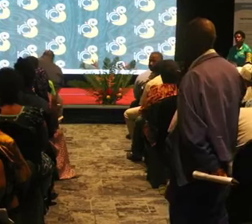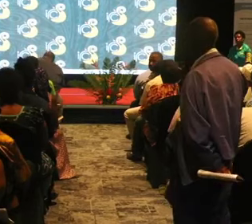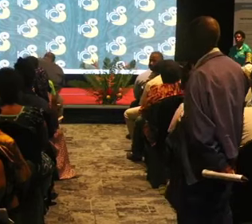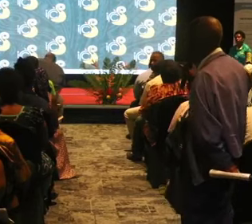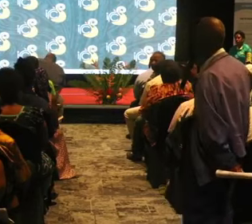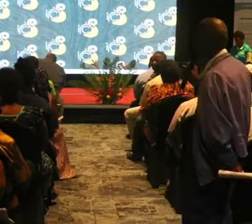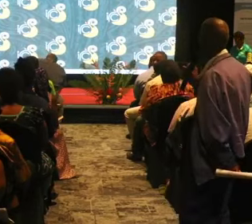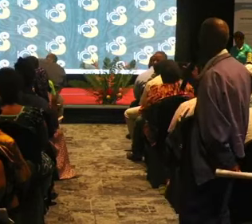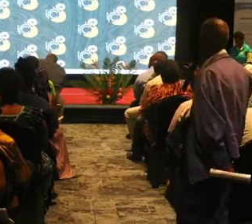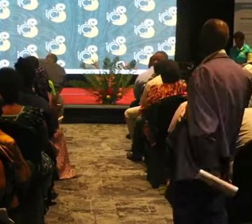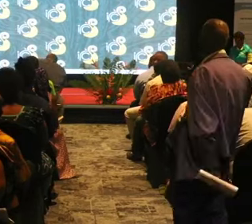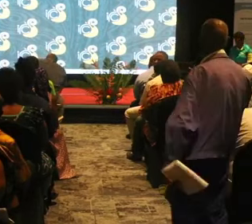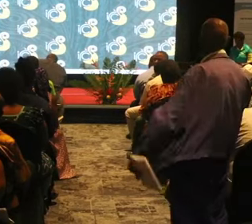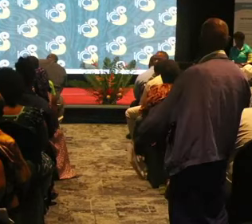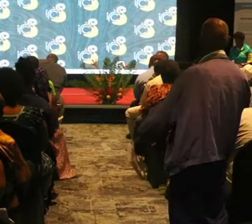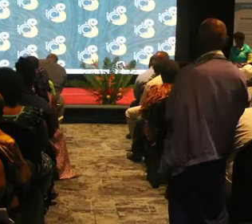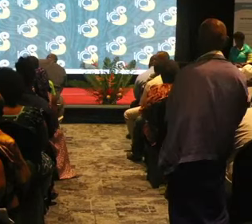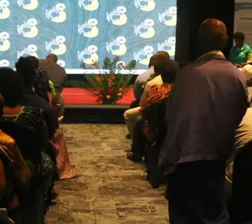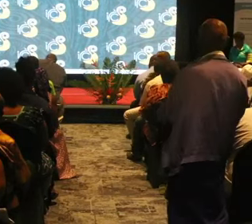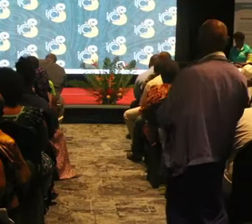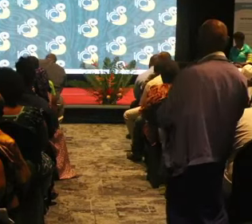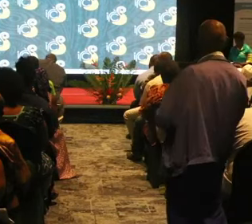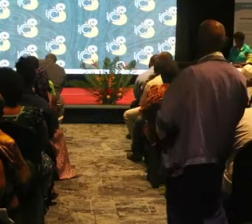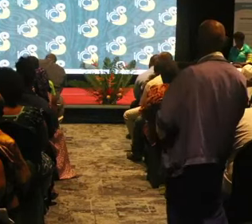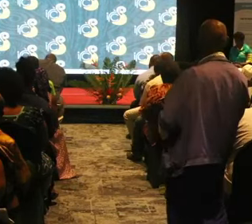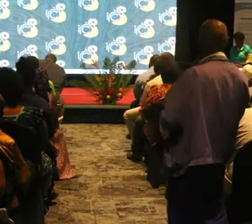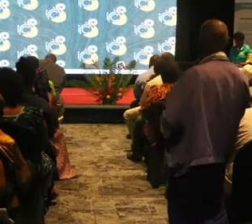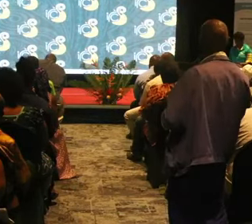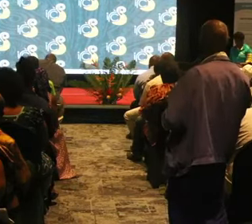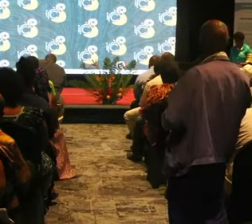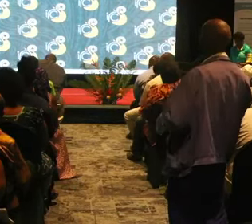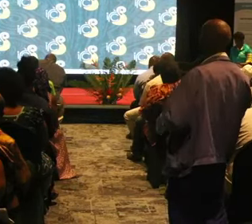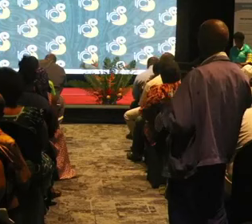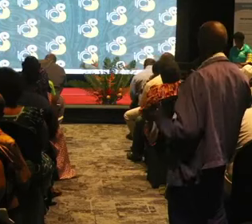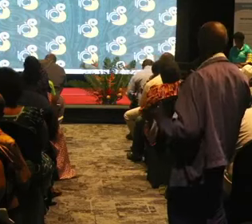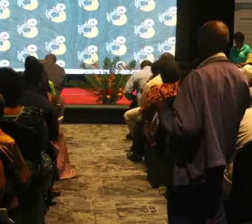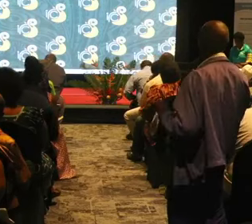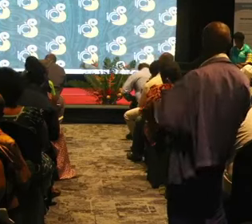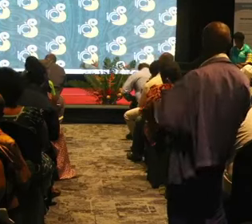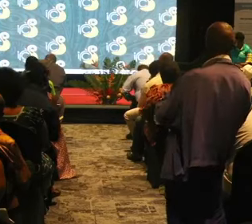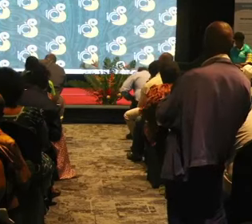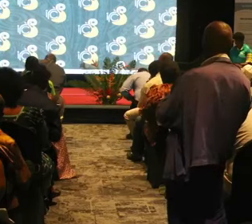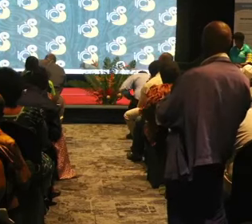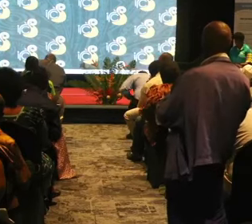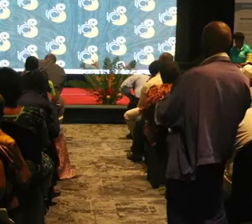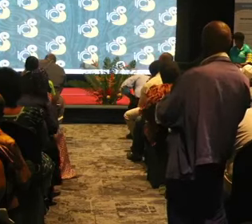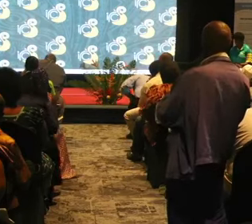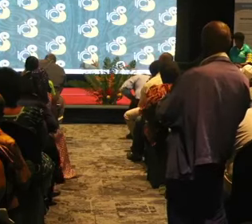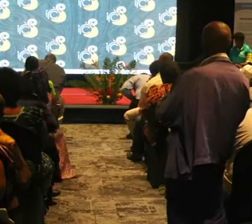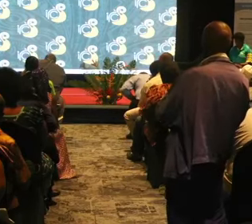to your licensee policies, whether you have accommodated this part of informal economy